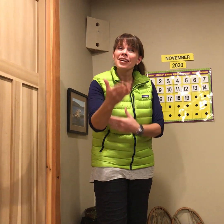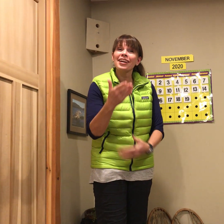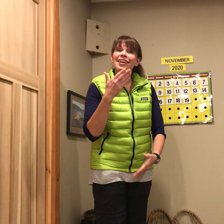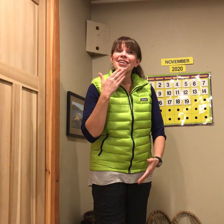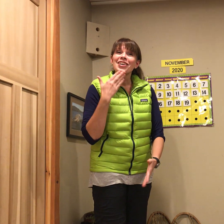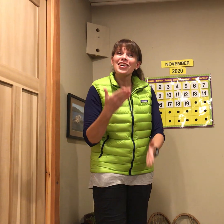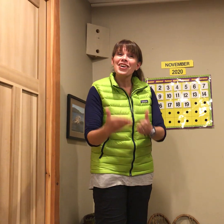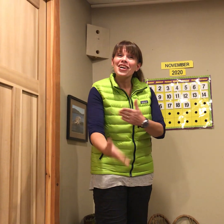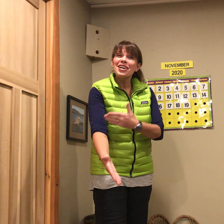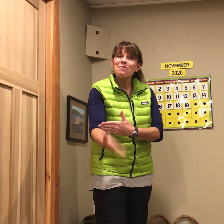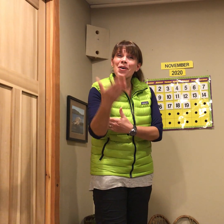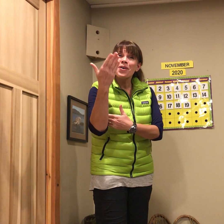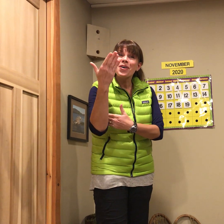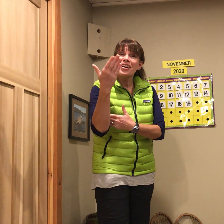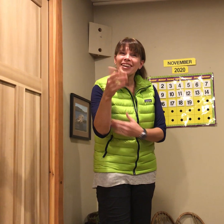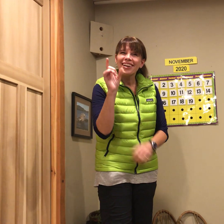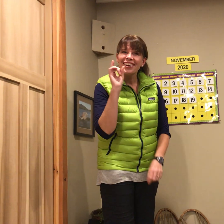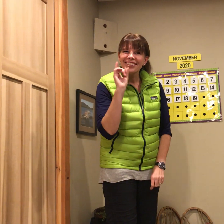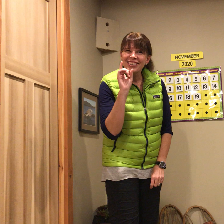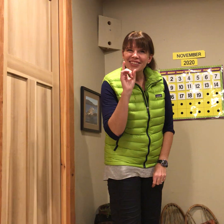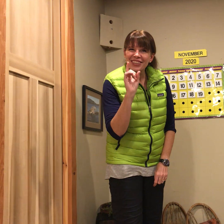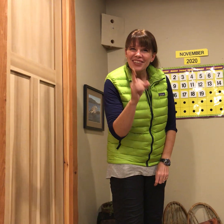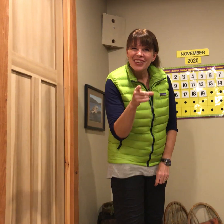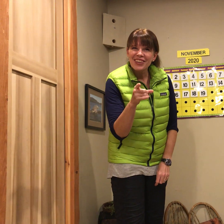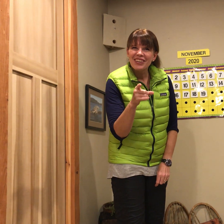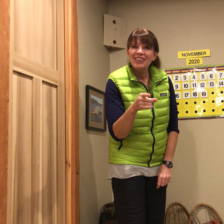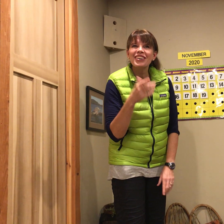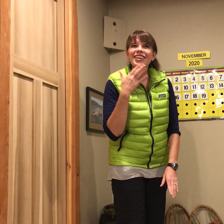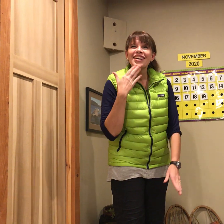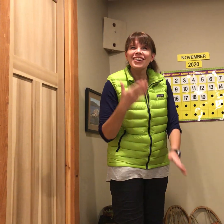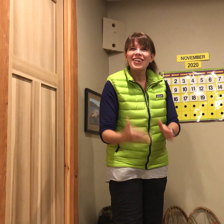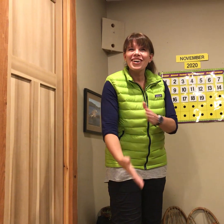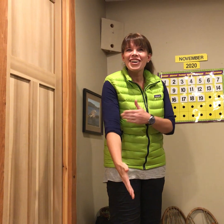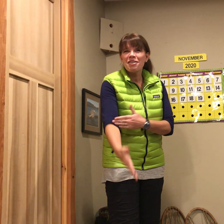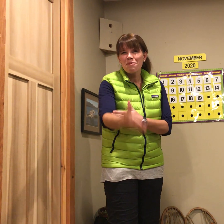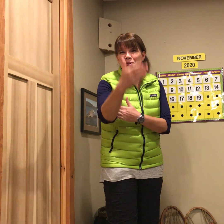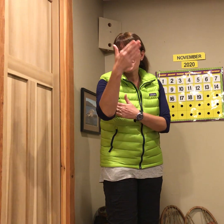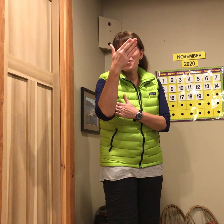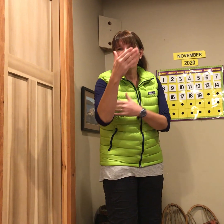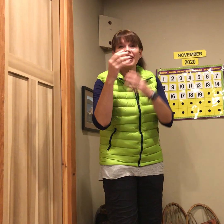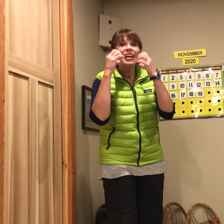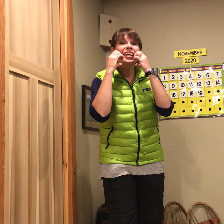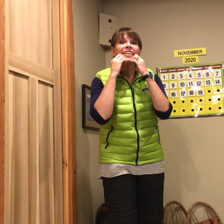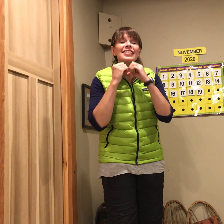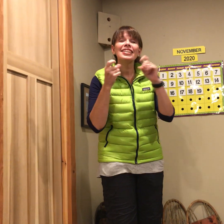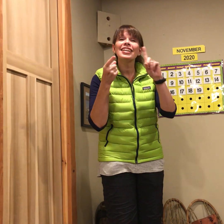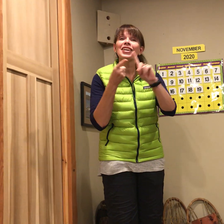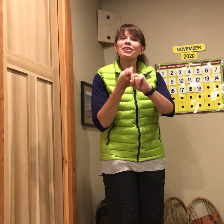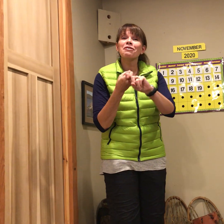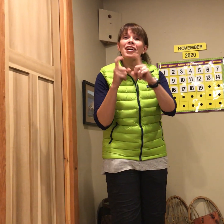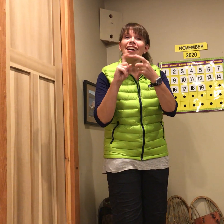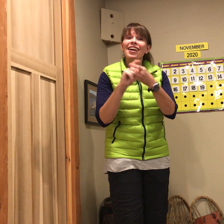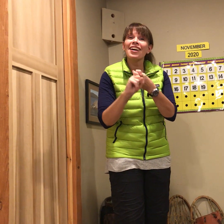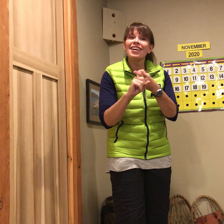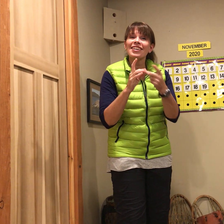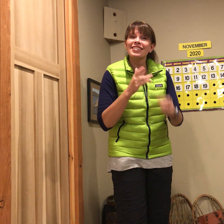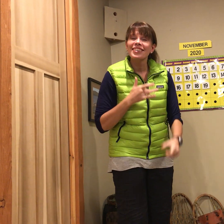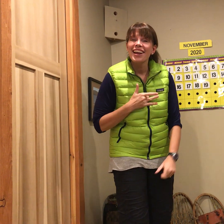morning. Good morning to you. Good morning. Dear friends,